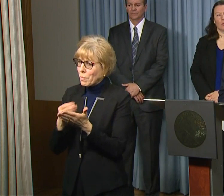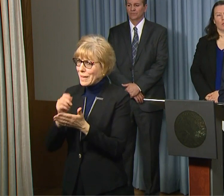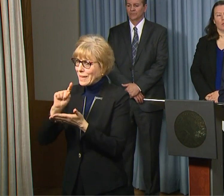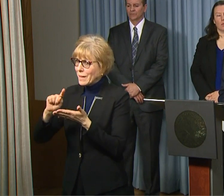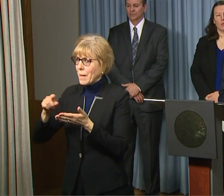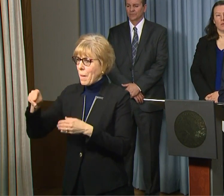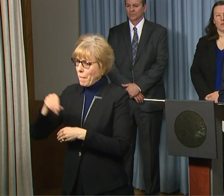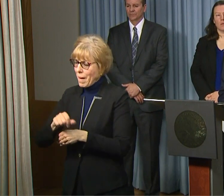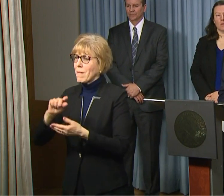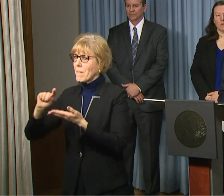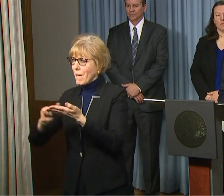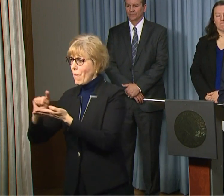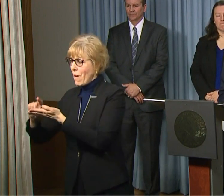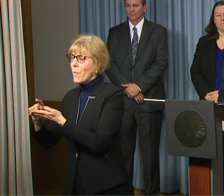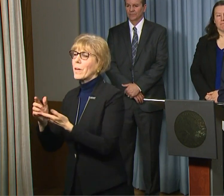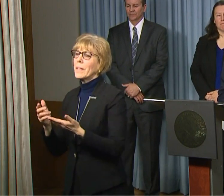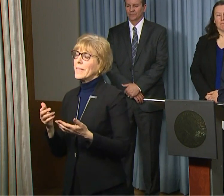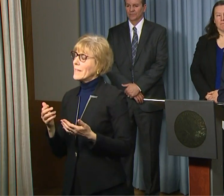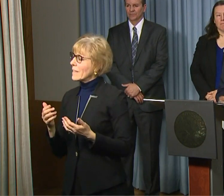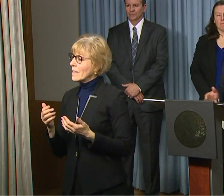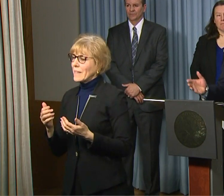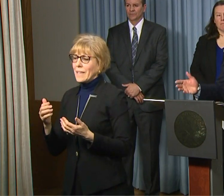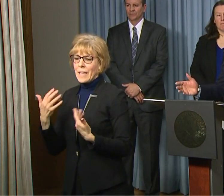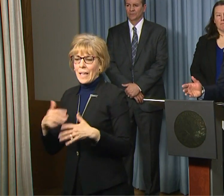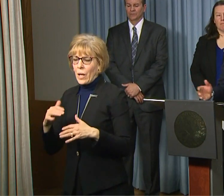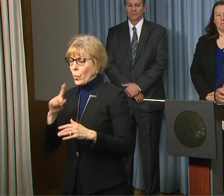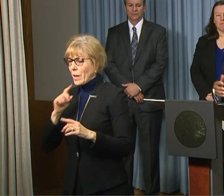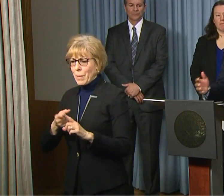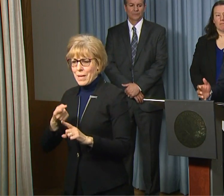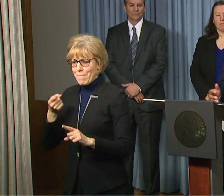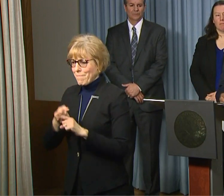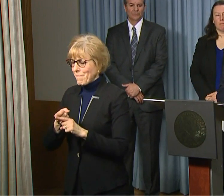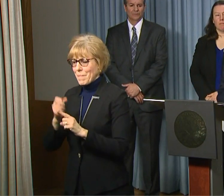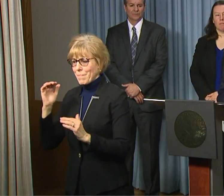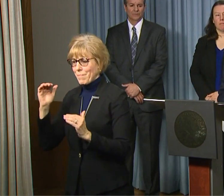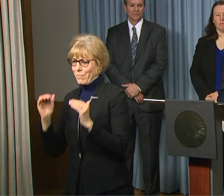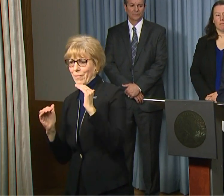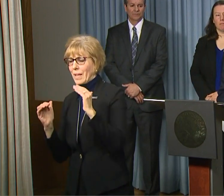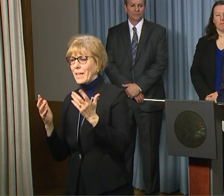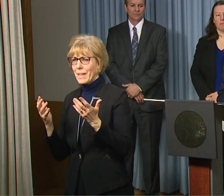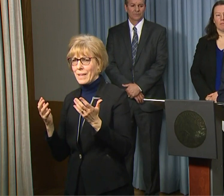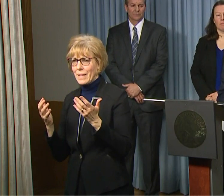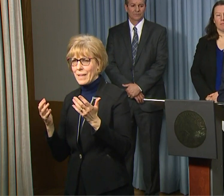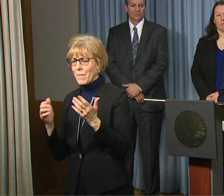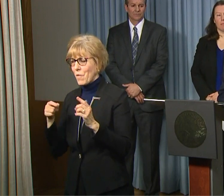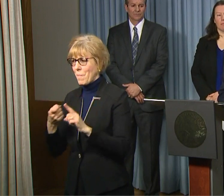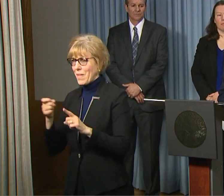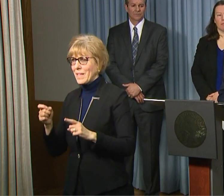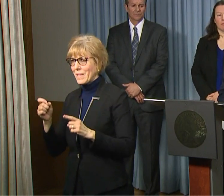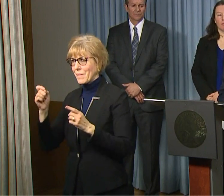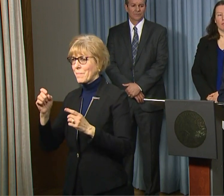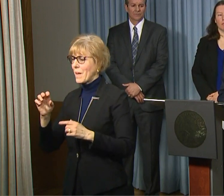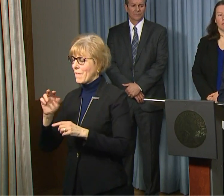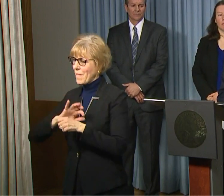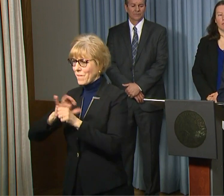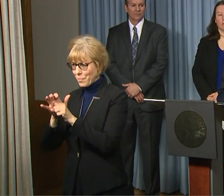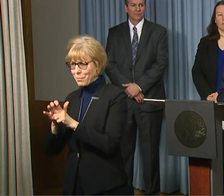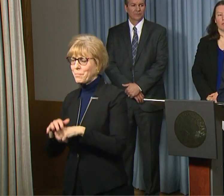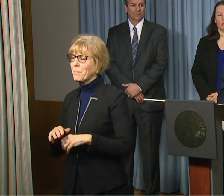be disproportionately impacted by the decisions and certainly the issues of the impact of this virus in our